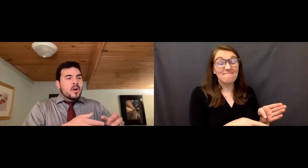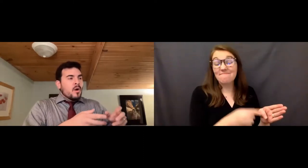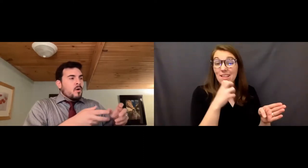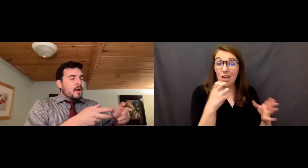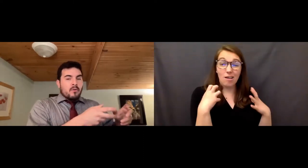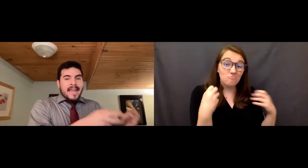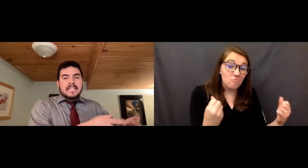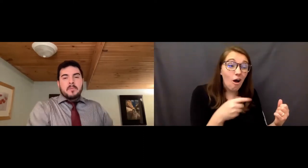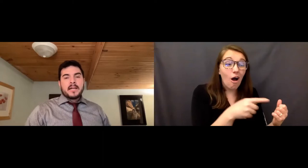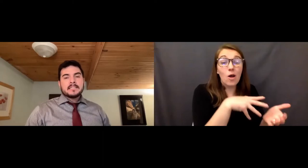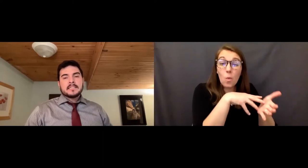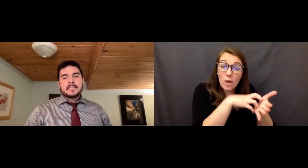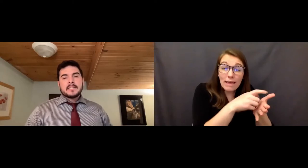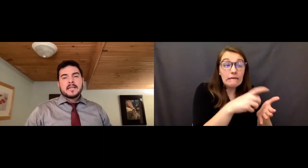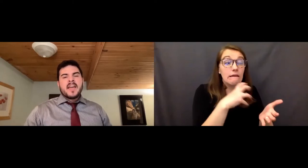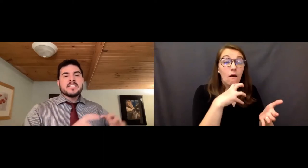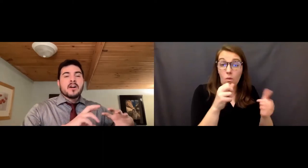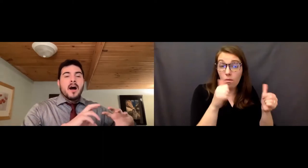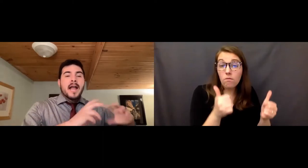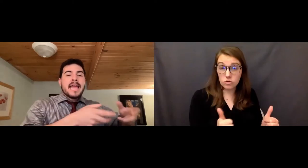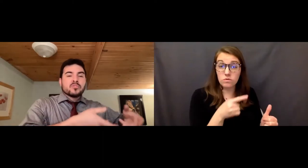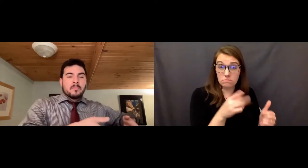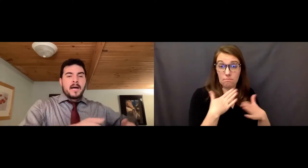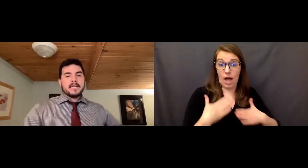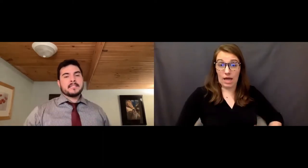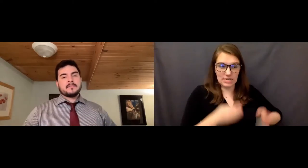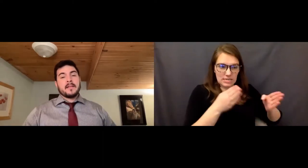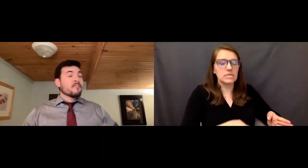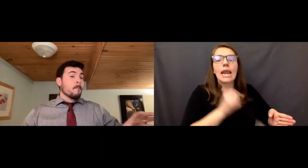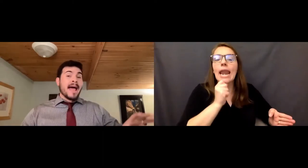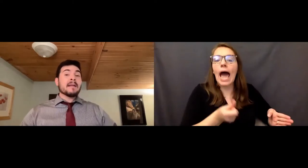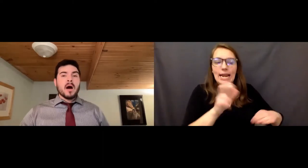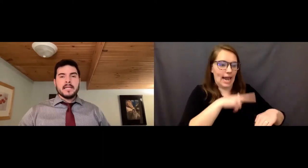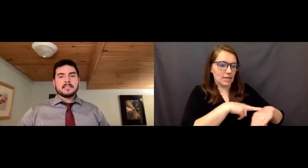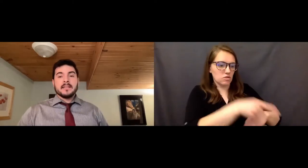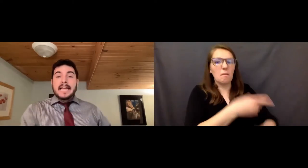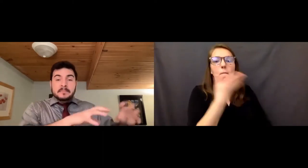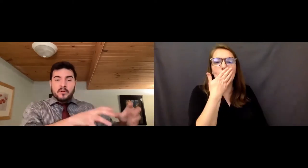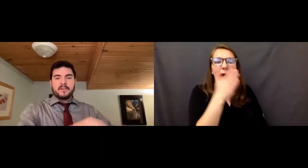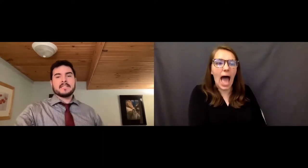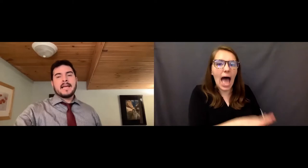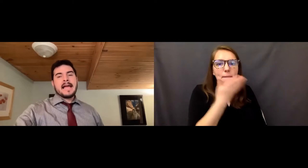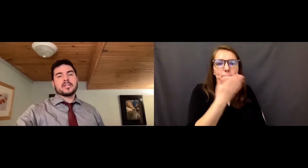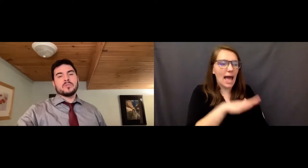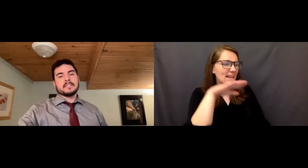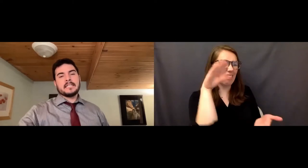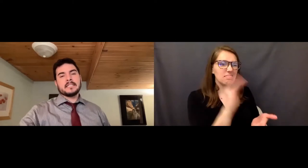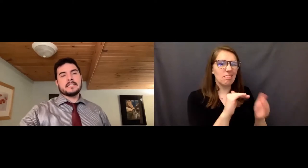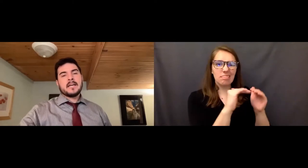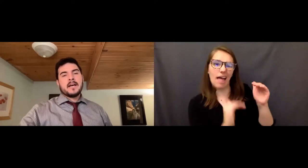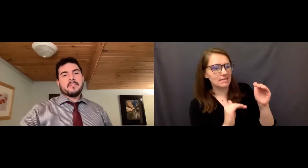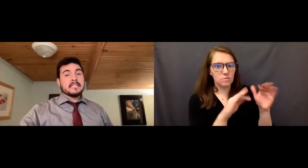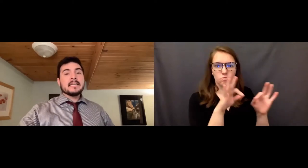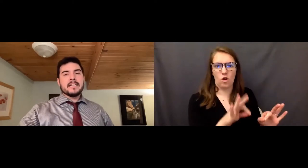immature, and or aged bodies, these are unnatural bodies, and therefore bad bodies, less perfect